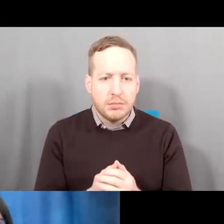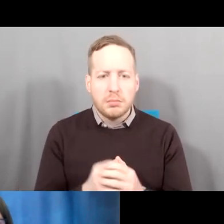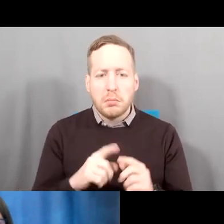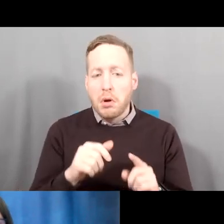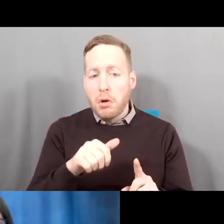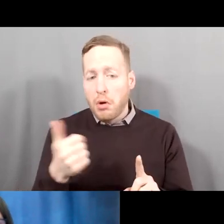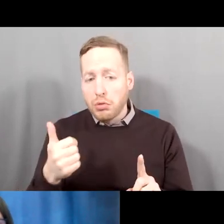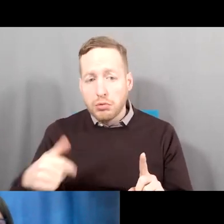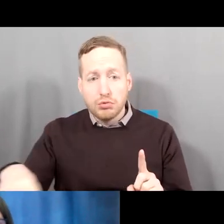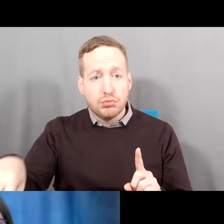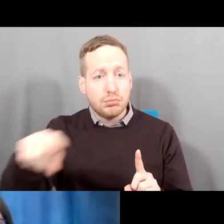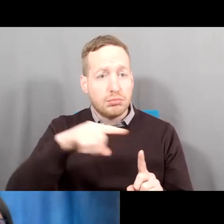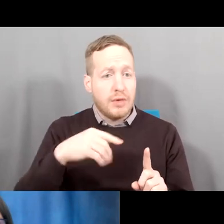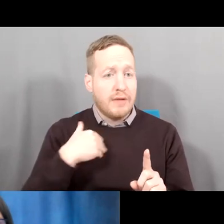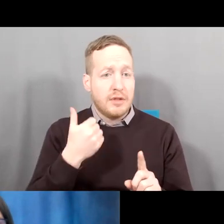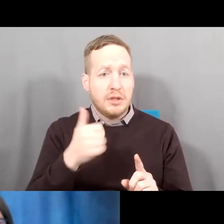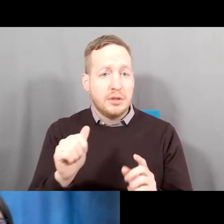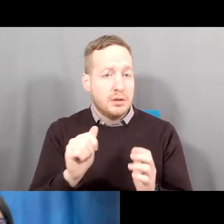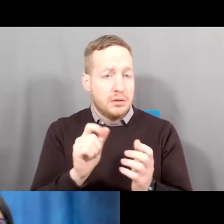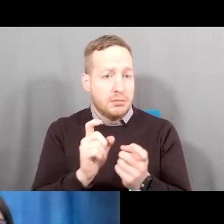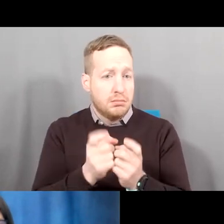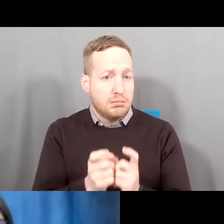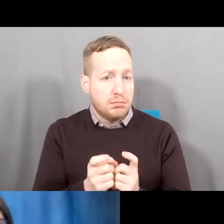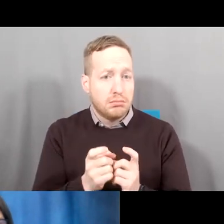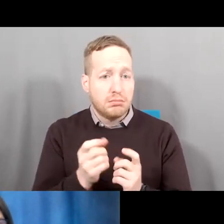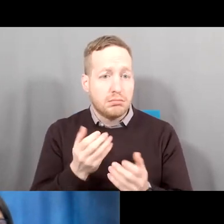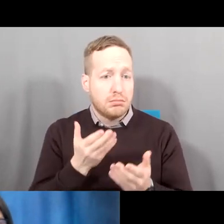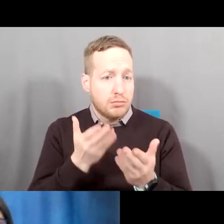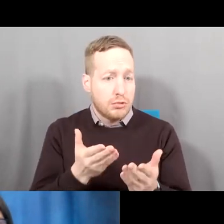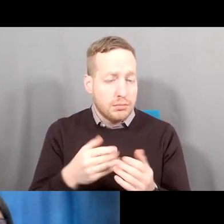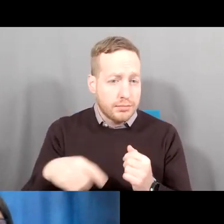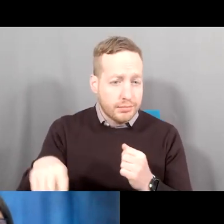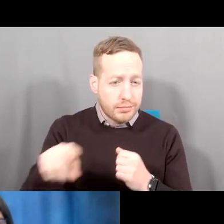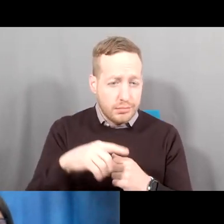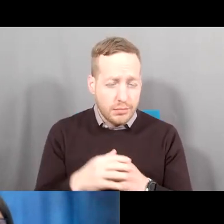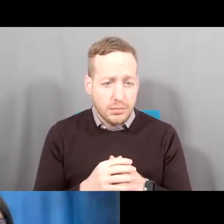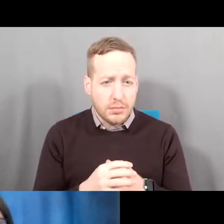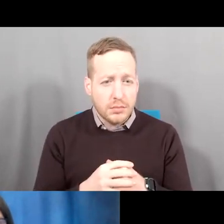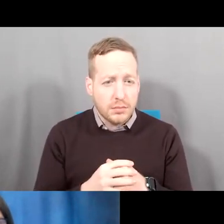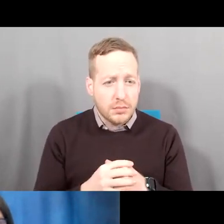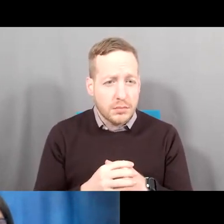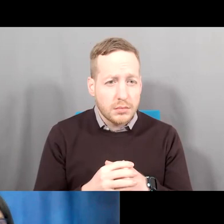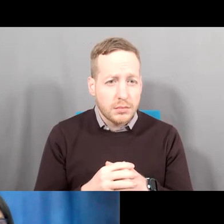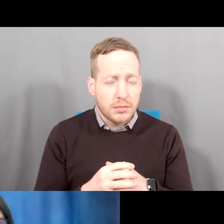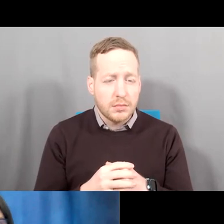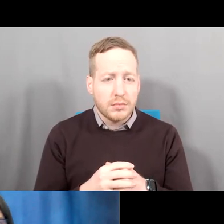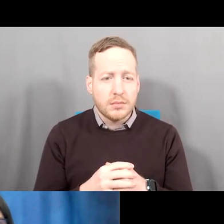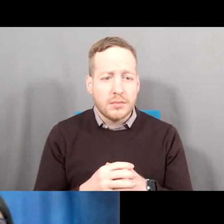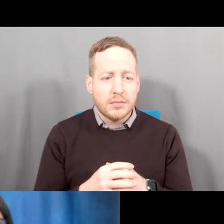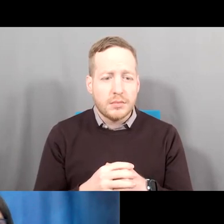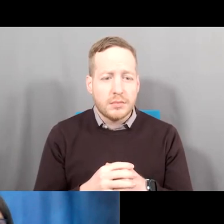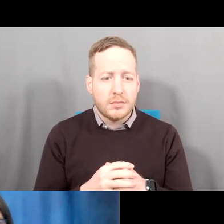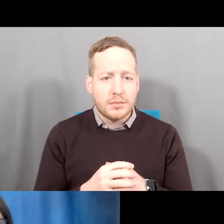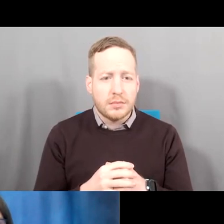I would want to make that correction. Are there any other corrections or edits from